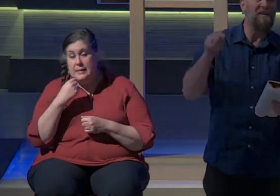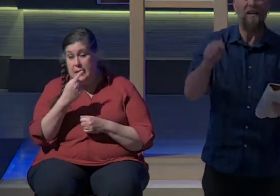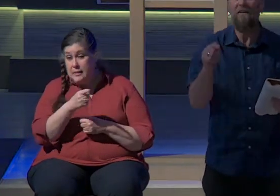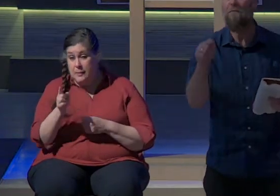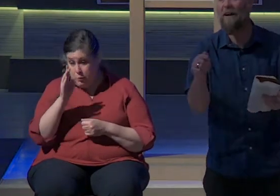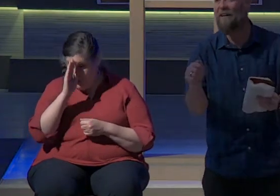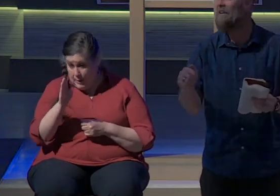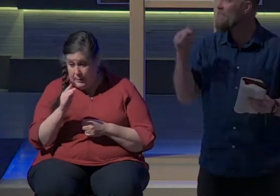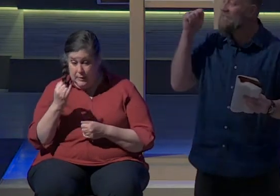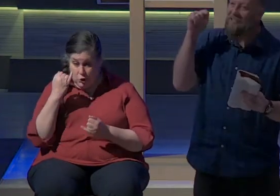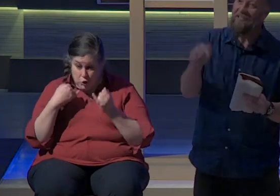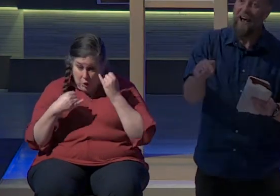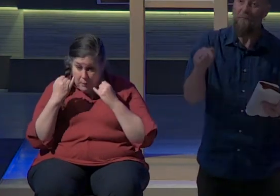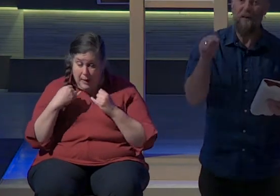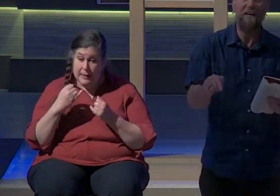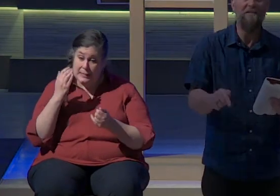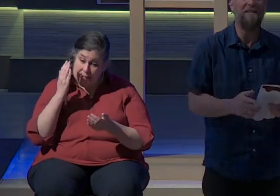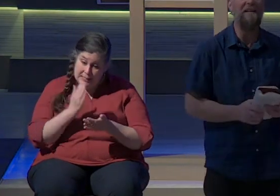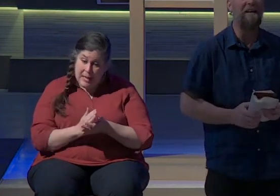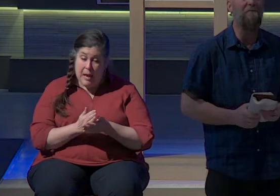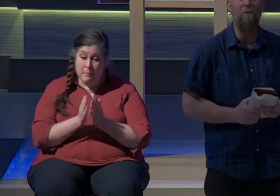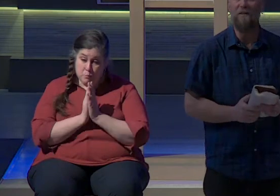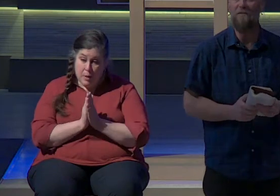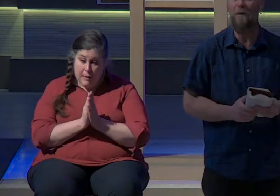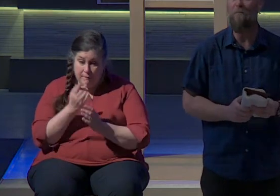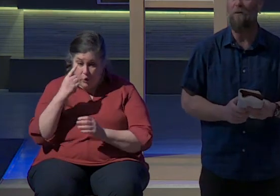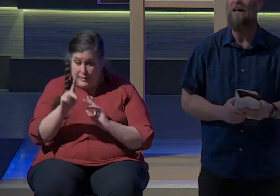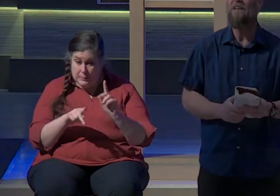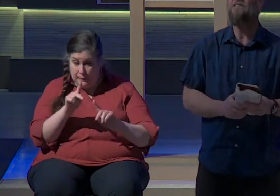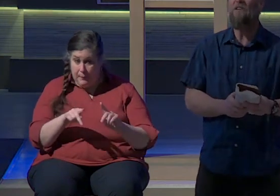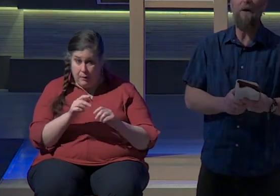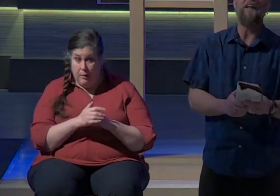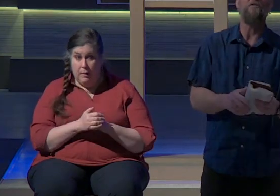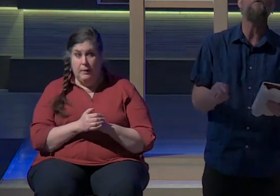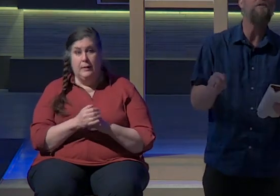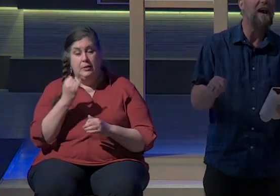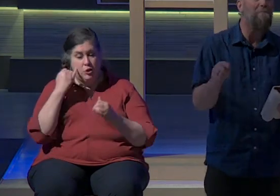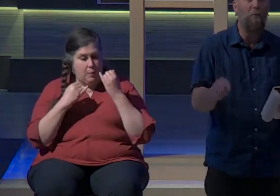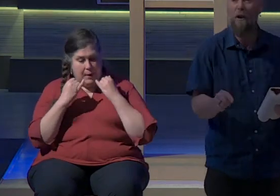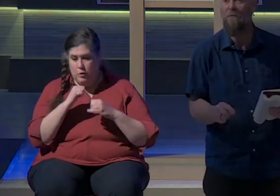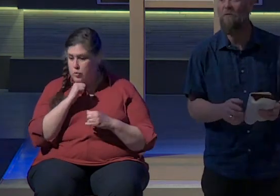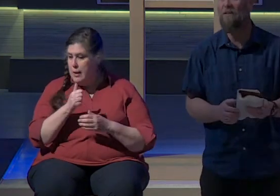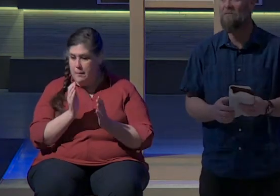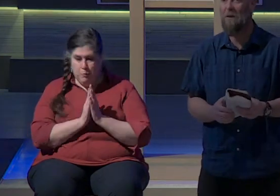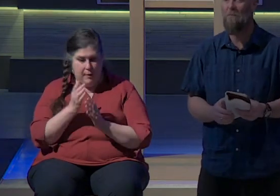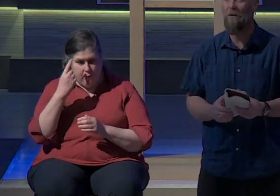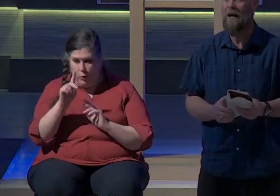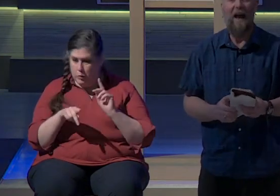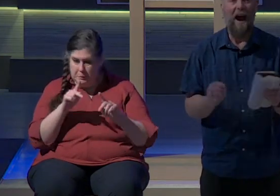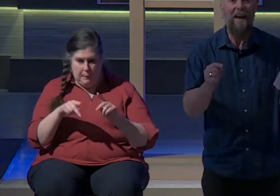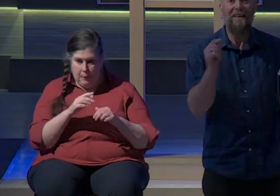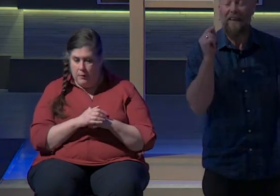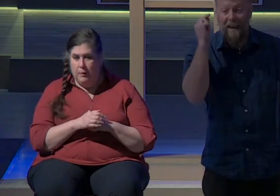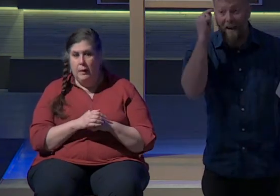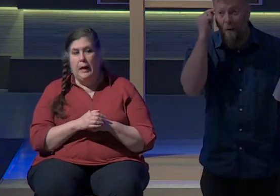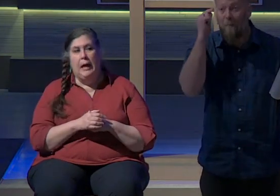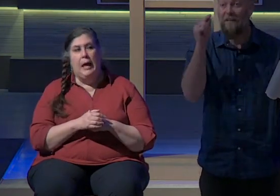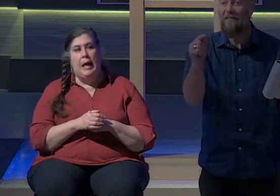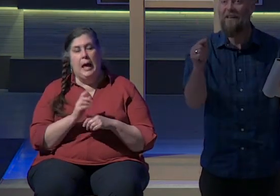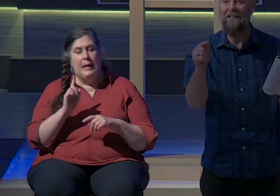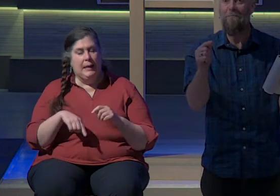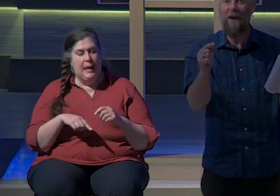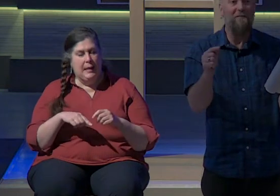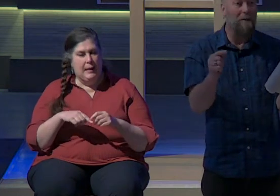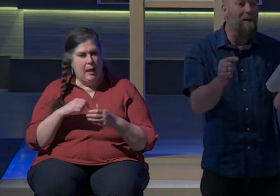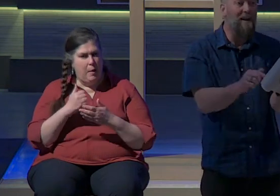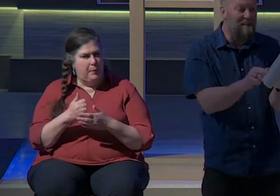directly, "Jeremiah, stop interceding for this people. Jeremiah, do not pray for this people." I can't help but to